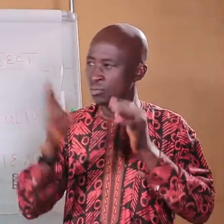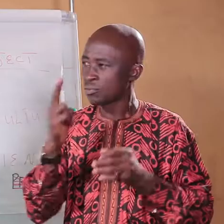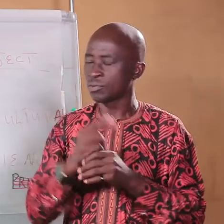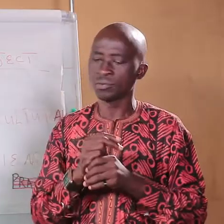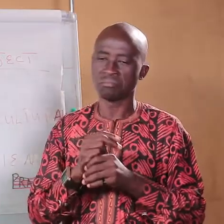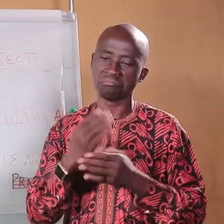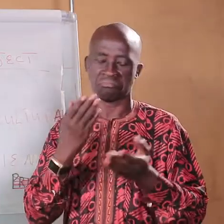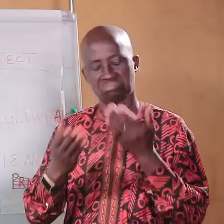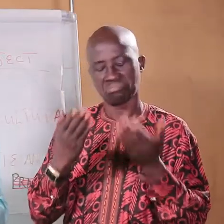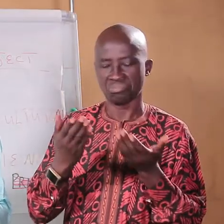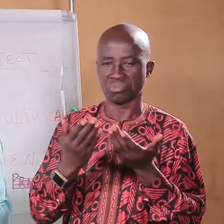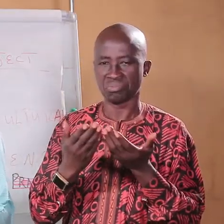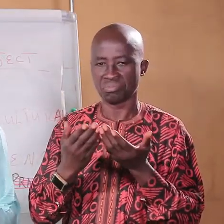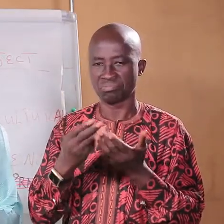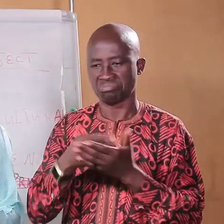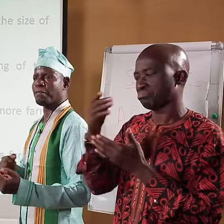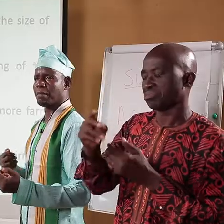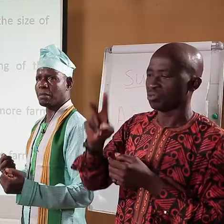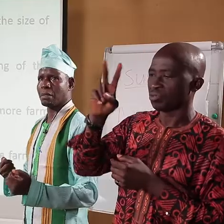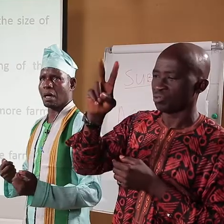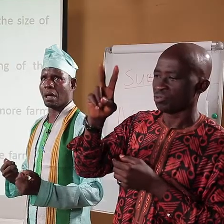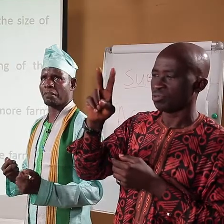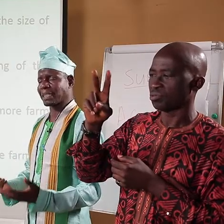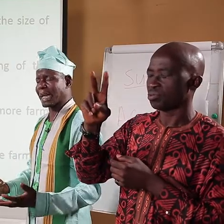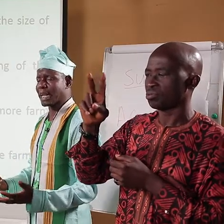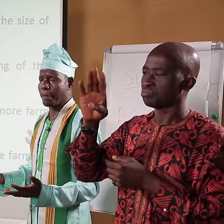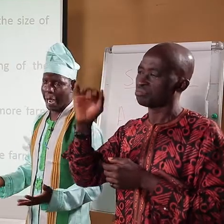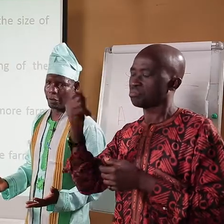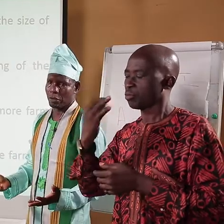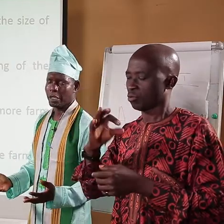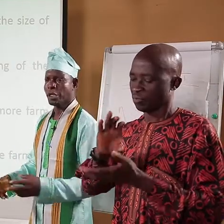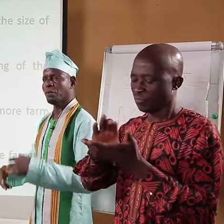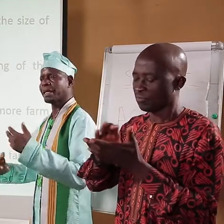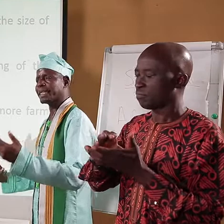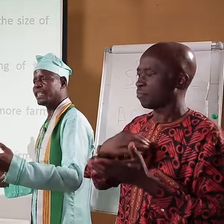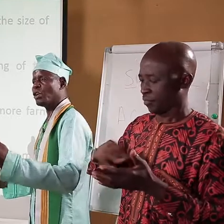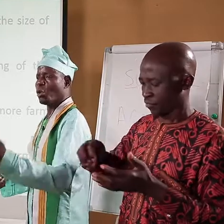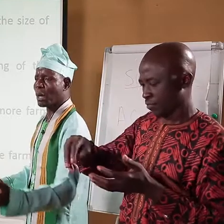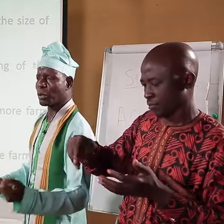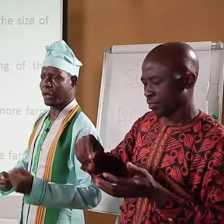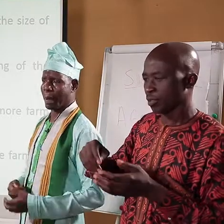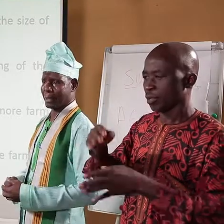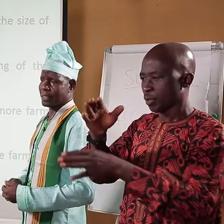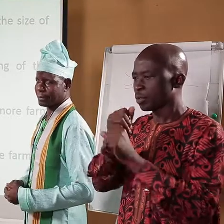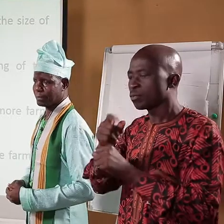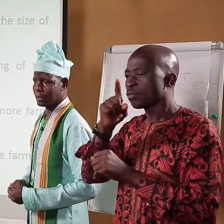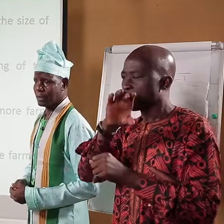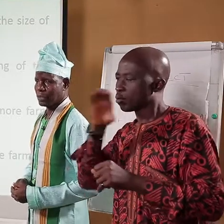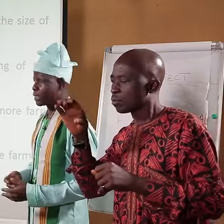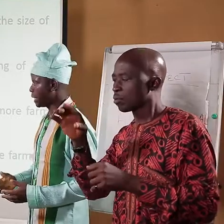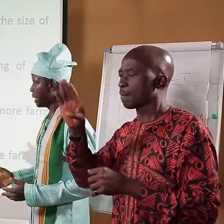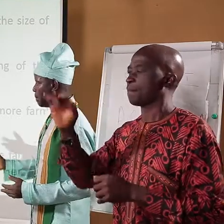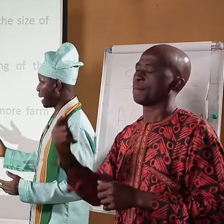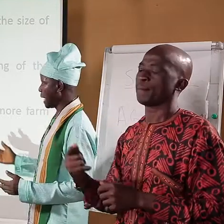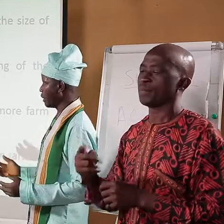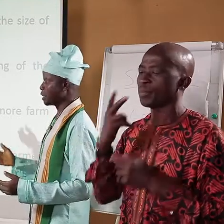taking, maybe buying 2 bags of fertilizer per annum, he will be getting 100 bags.